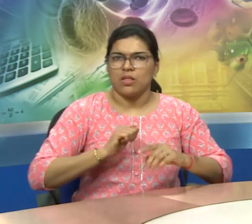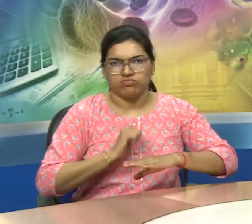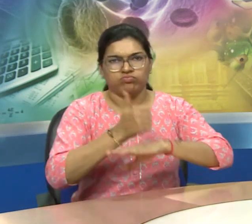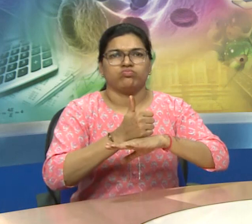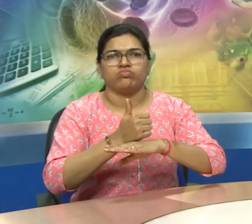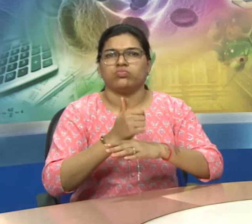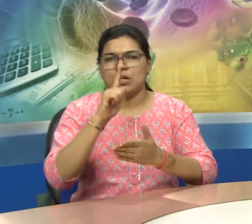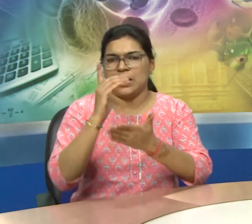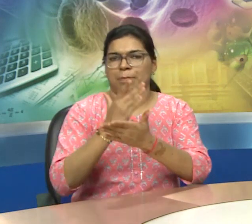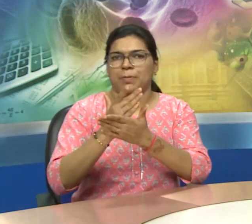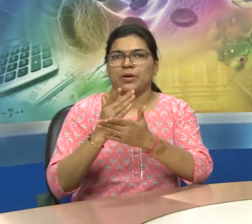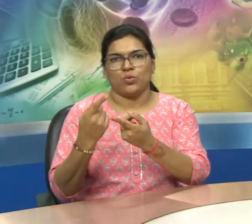which comes under the private library.